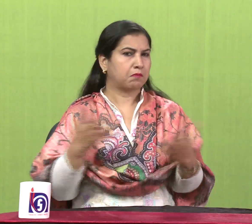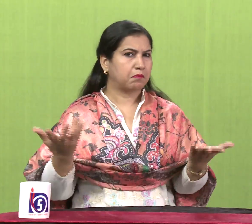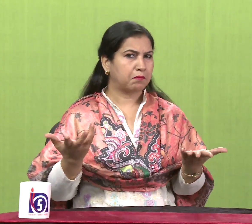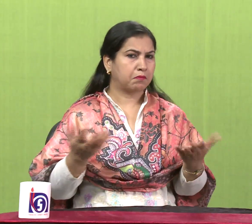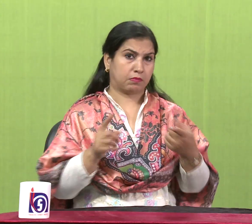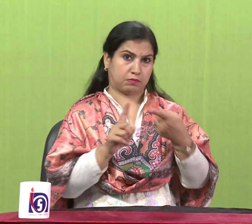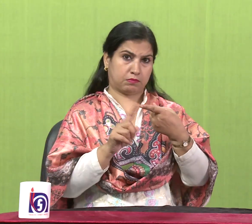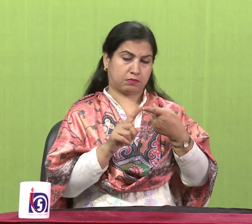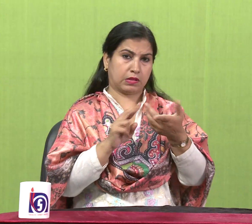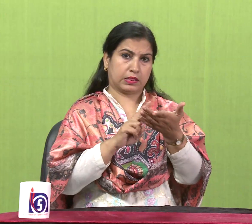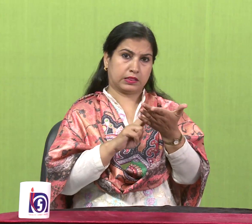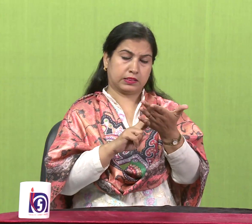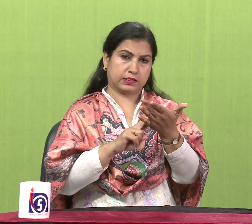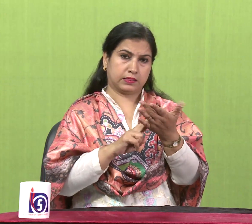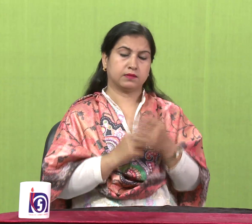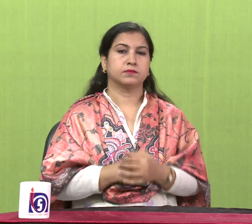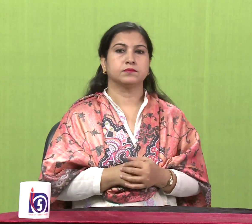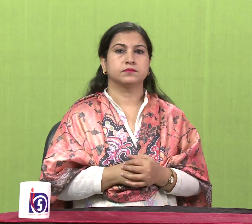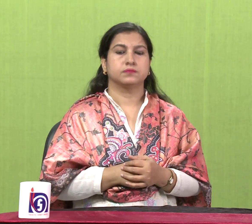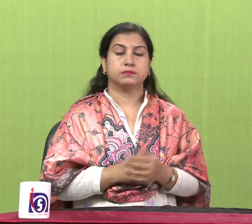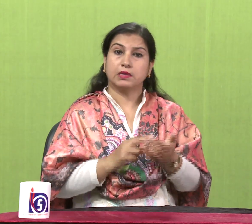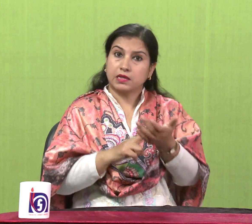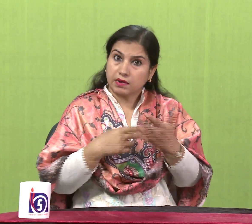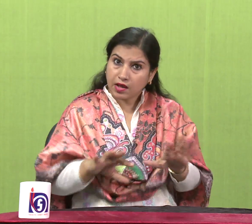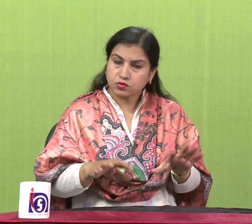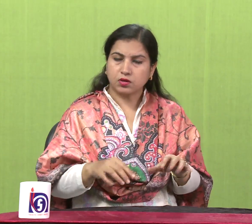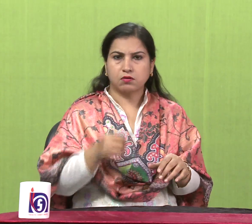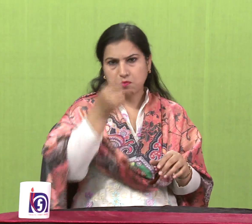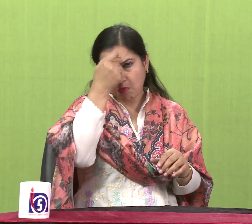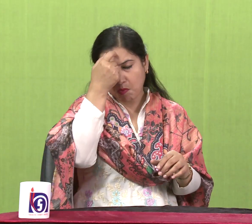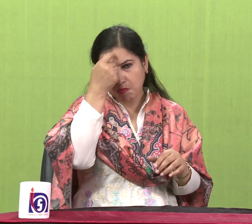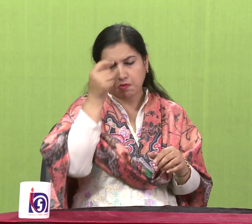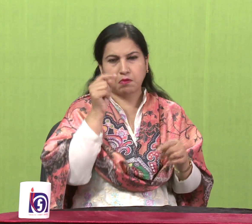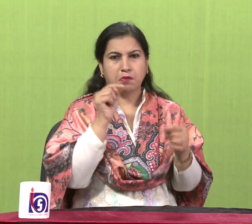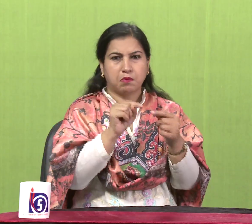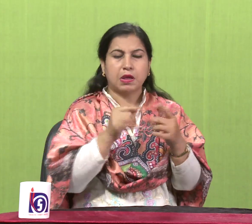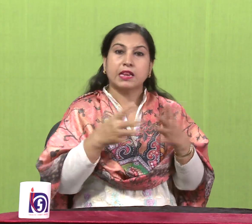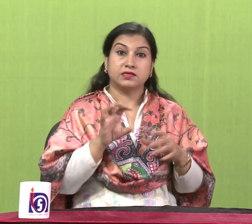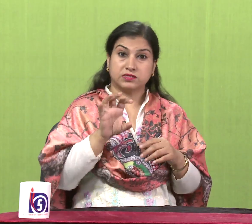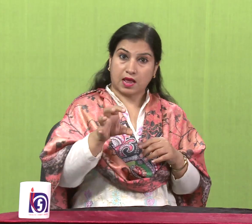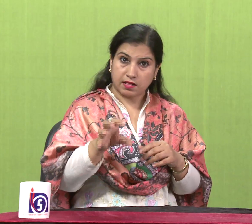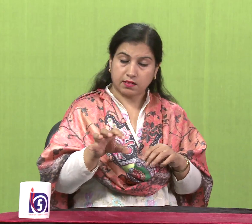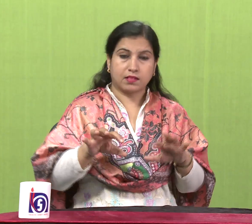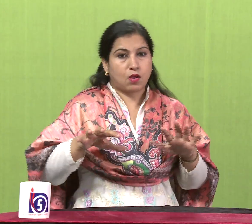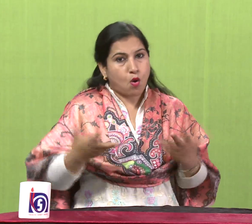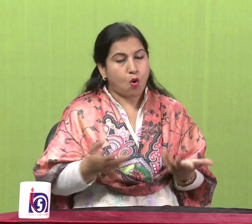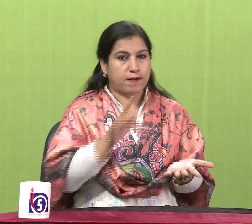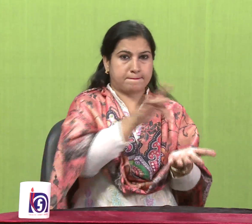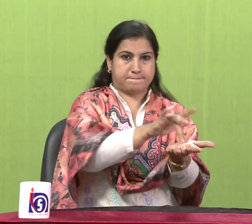Sometimes natural features of a state or region are favorable for its